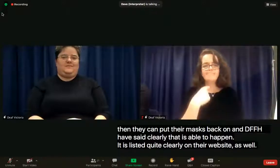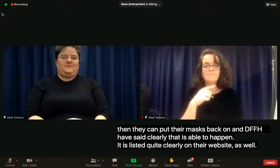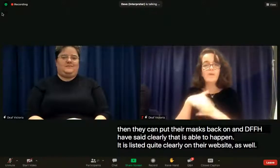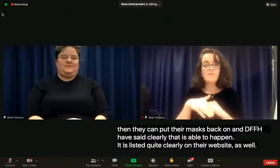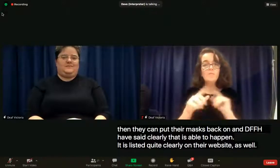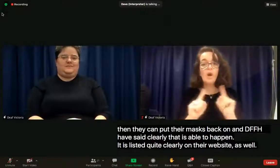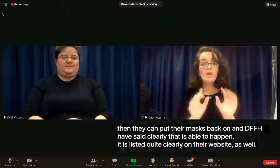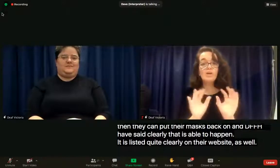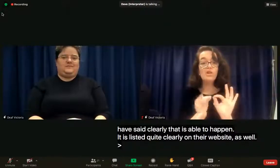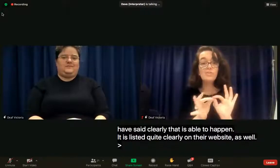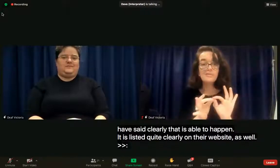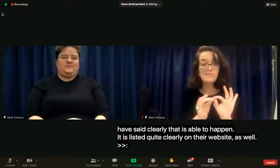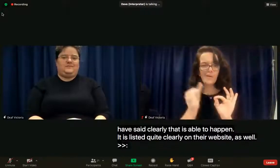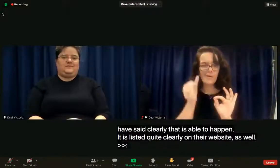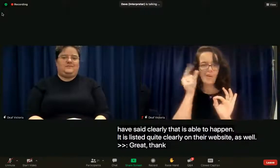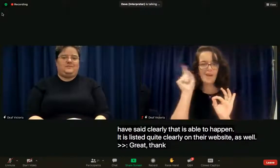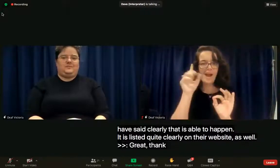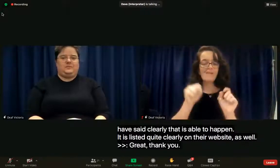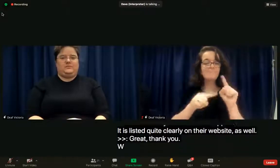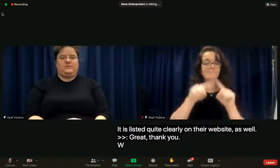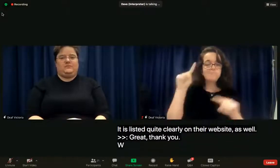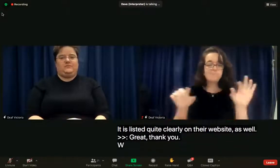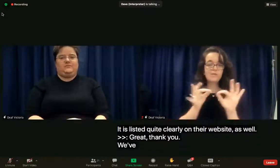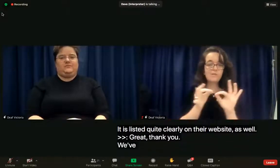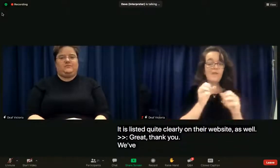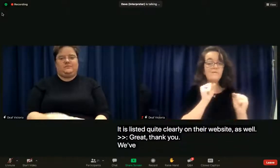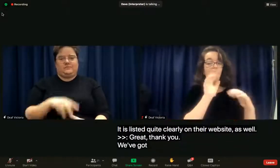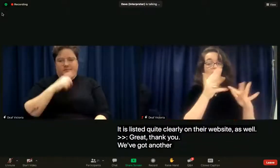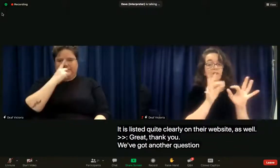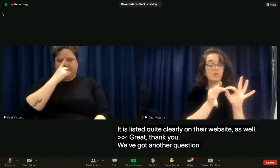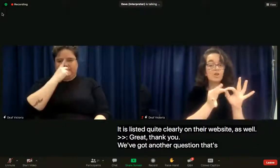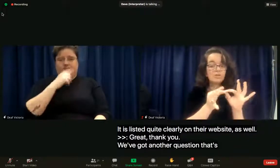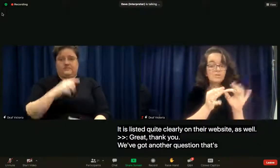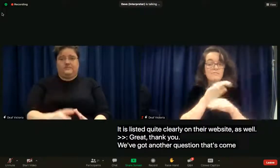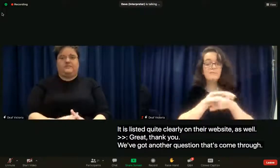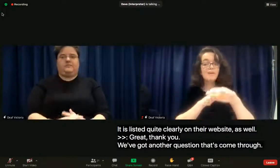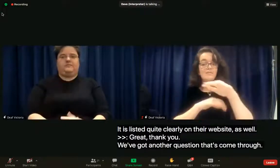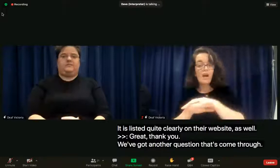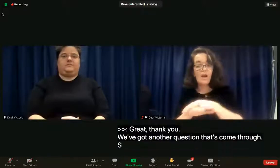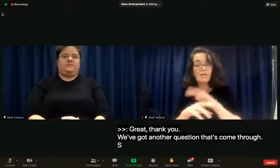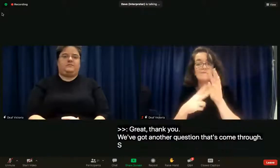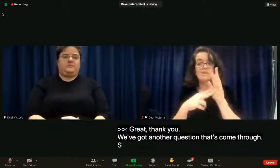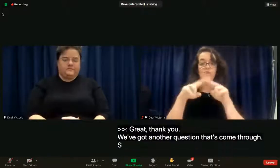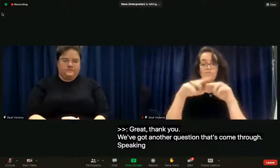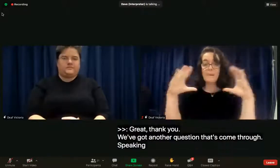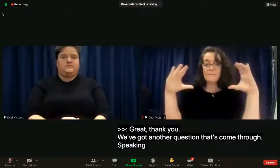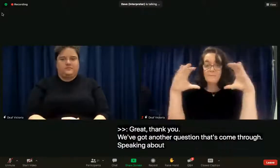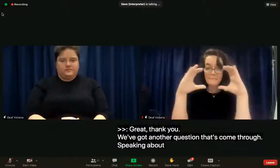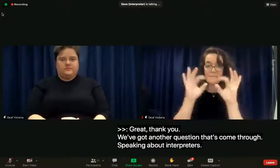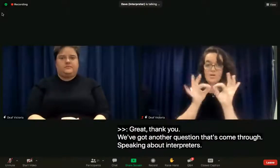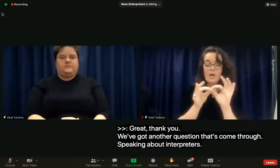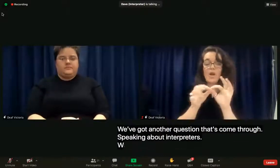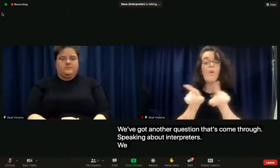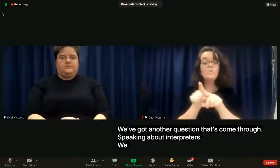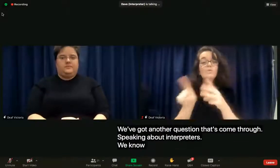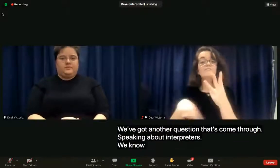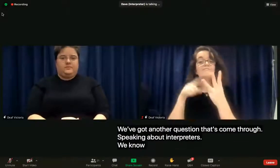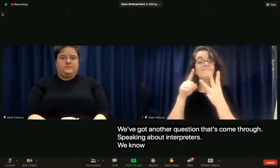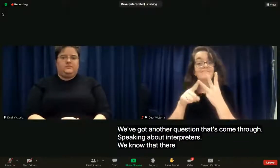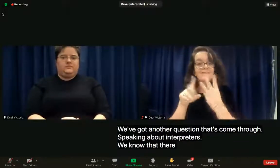Got another question that's come through, speaking about interpreters. We know that there are a number of different kinds of interpreters out